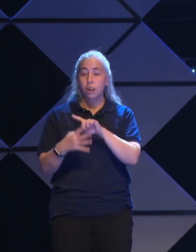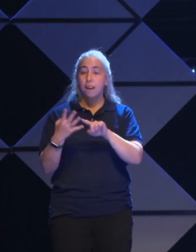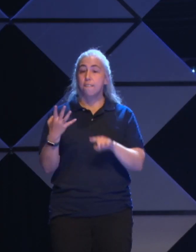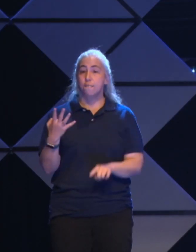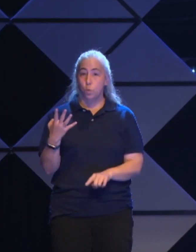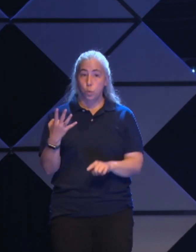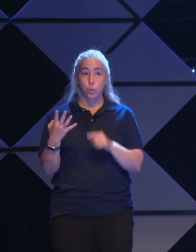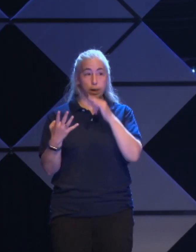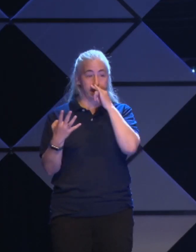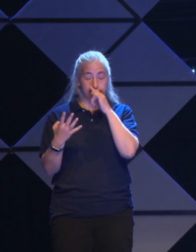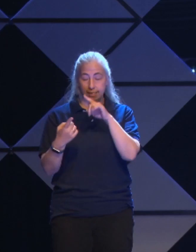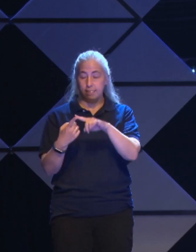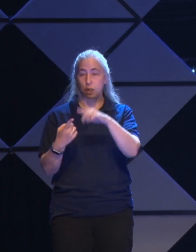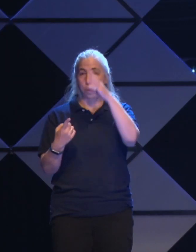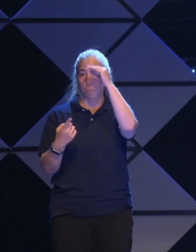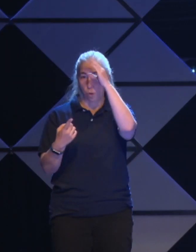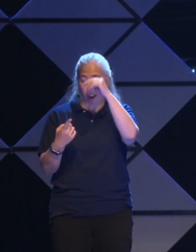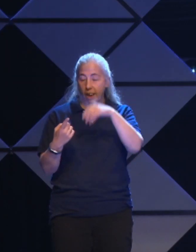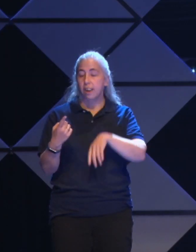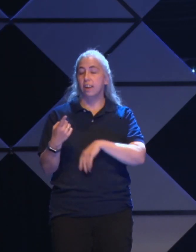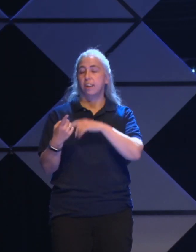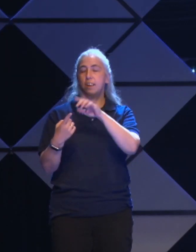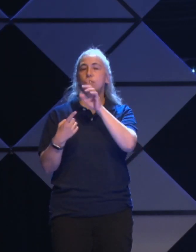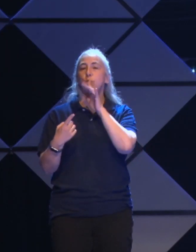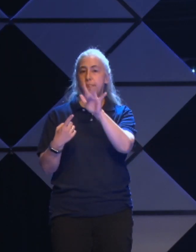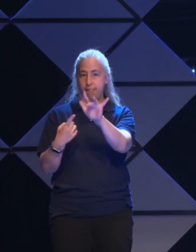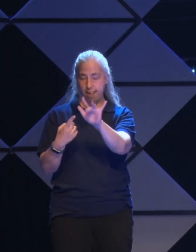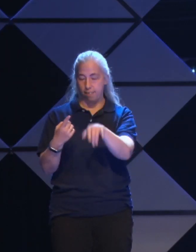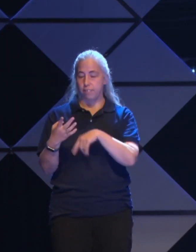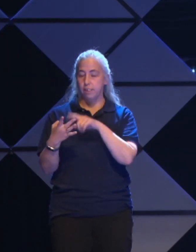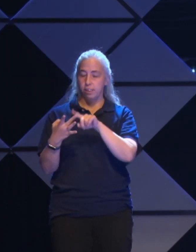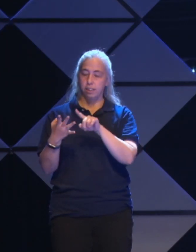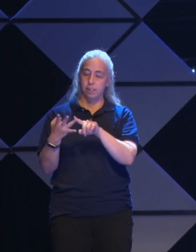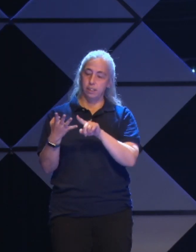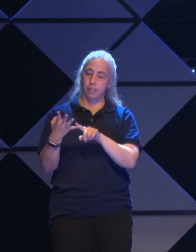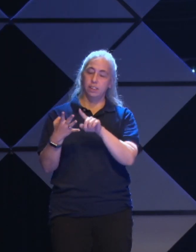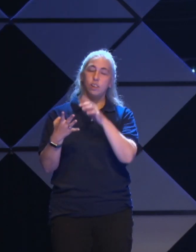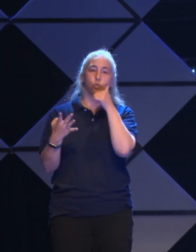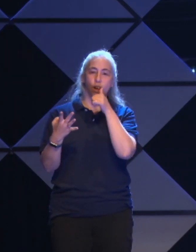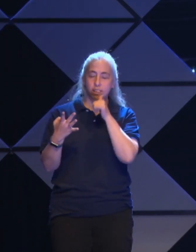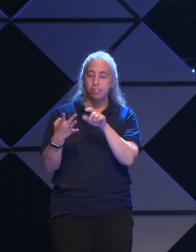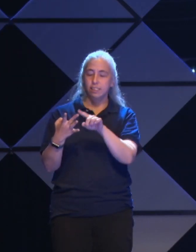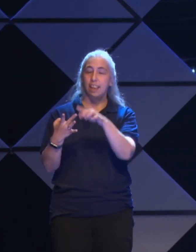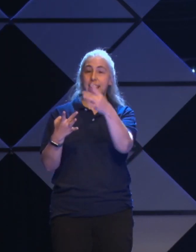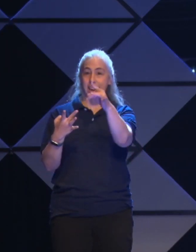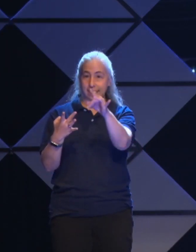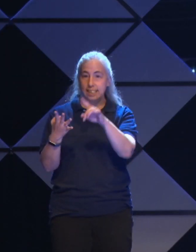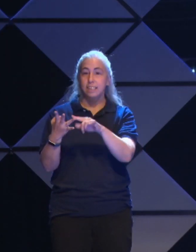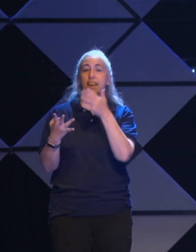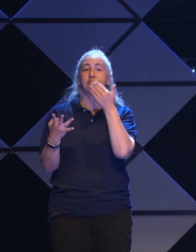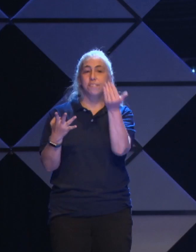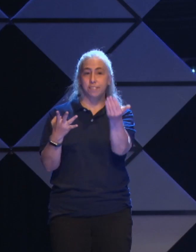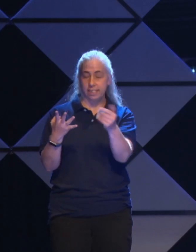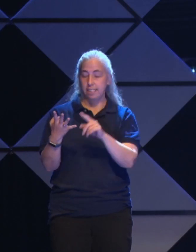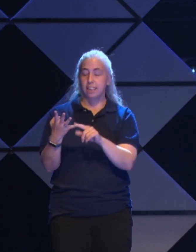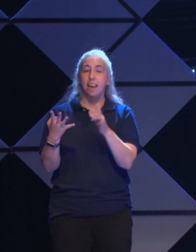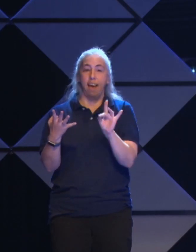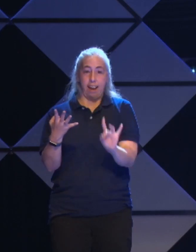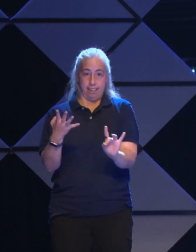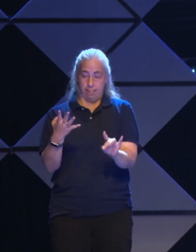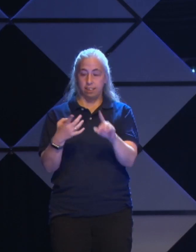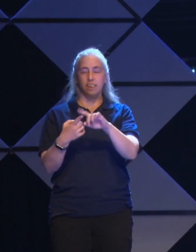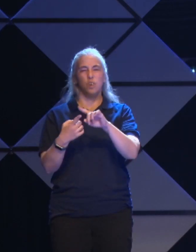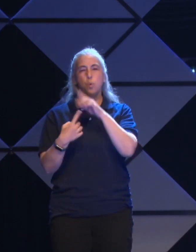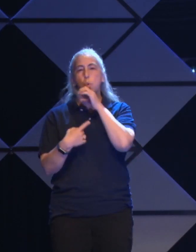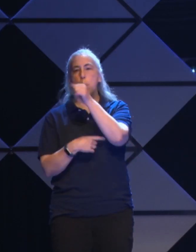3 girls. The boy is 25, the girls are 18, 15, and 8. The boy is the oldest one,